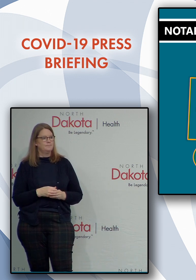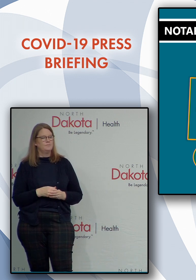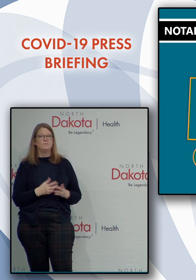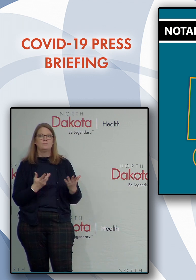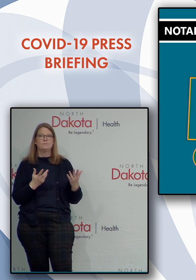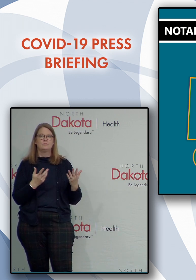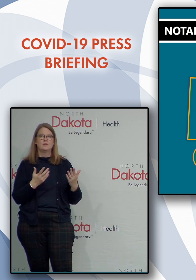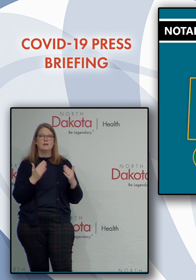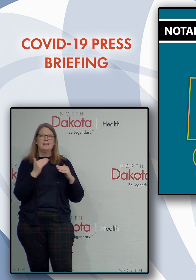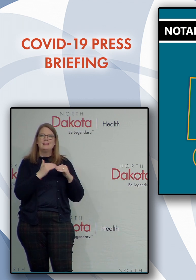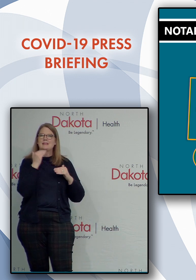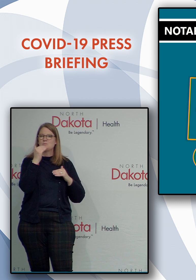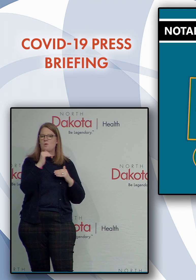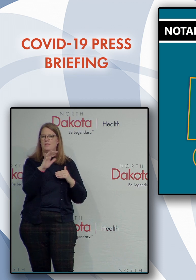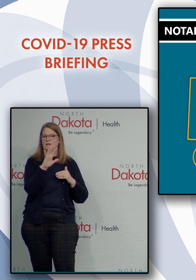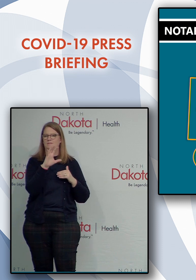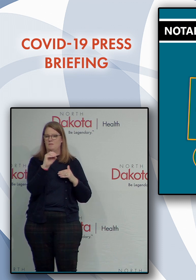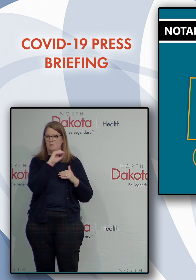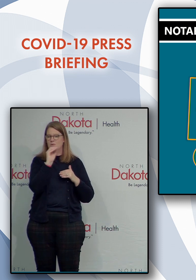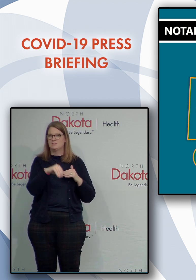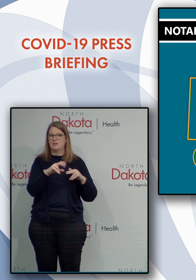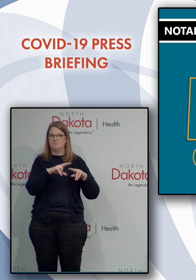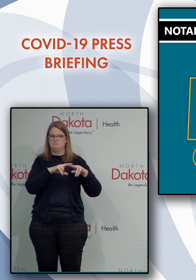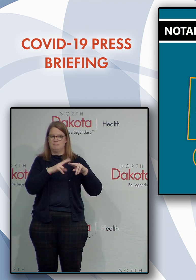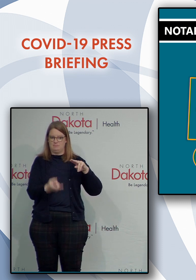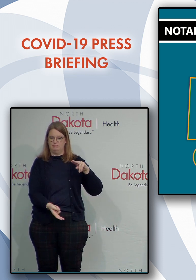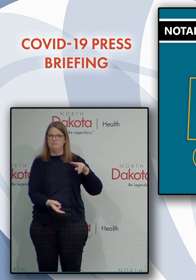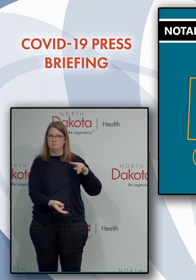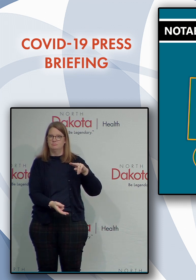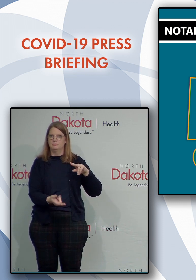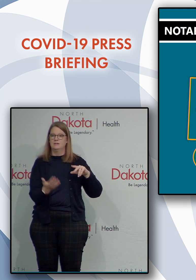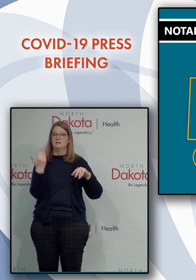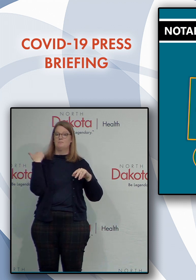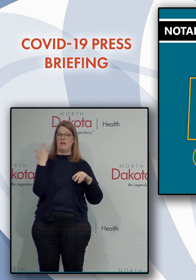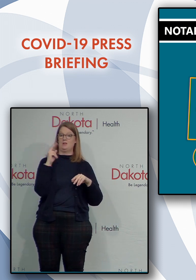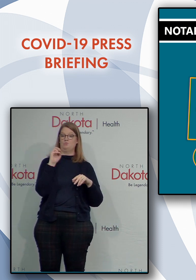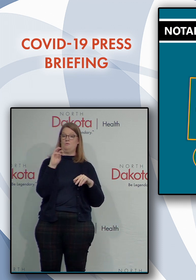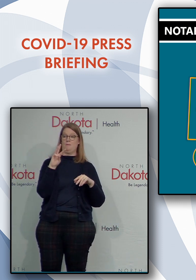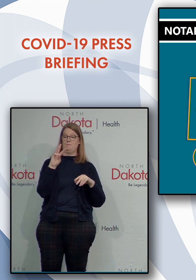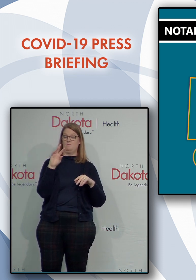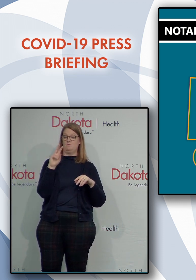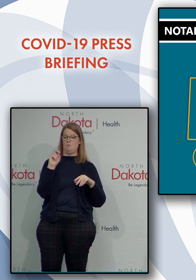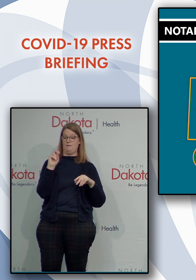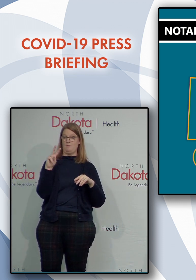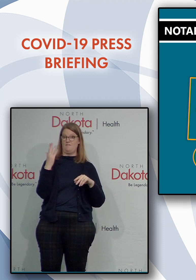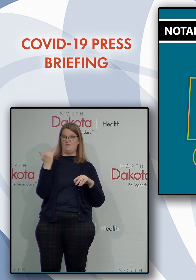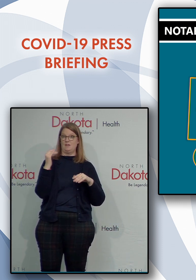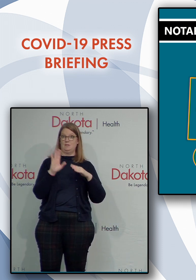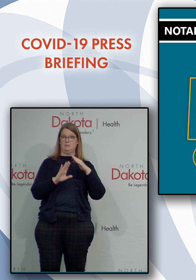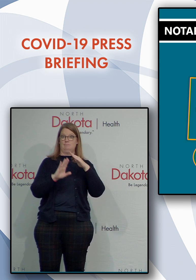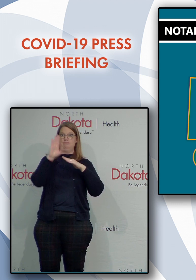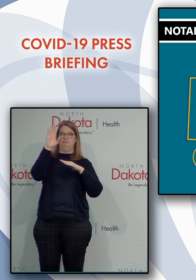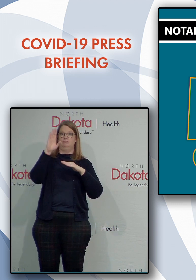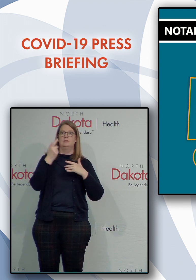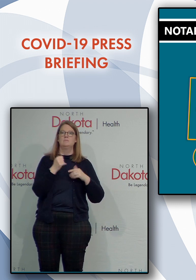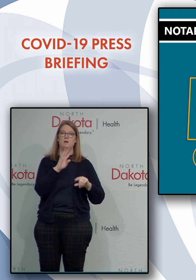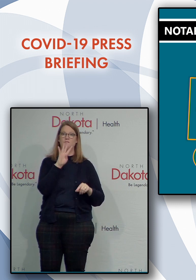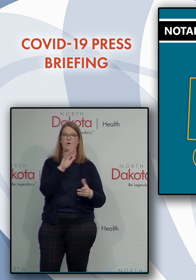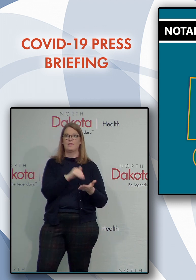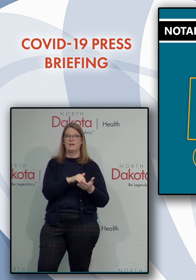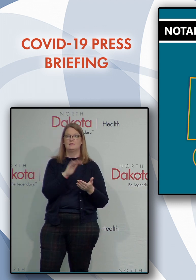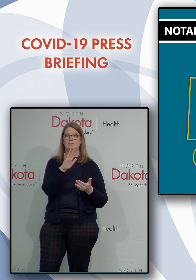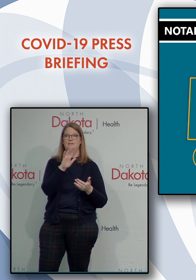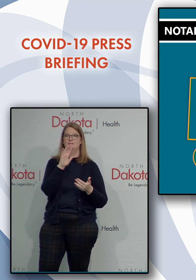more than 50% reduction from our peak on November 15th, so that's great. But 4,286